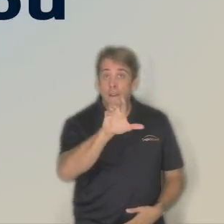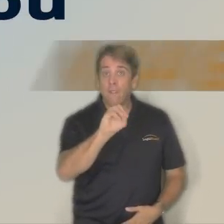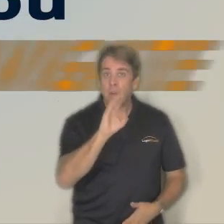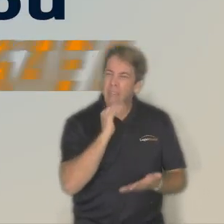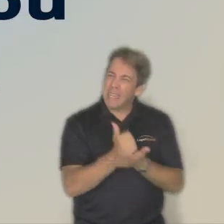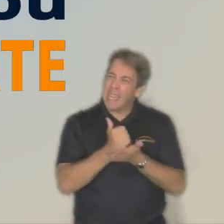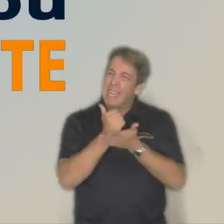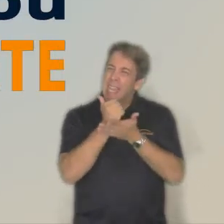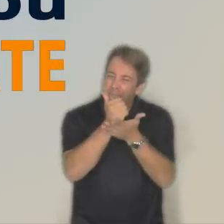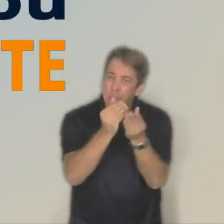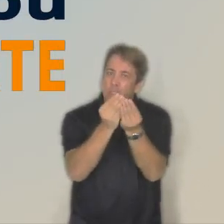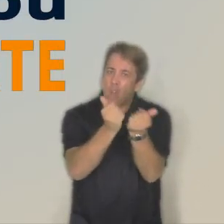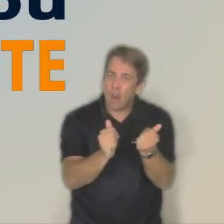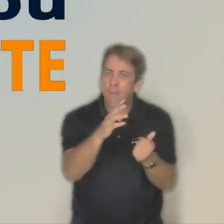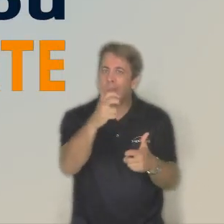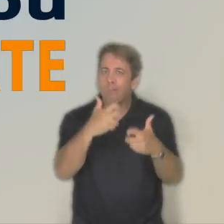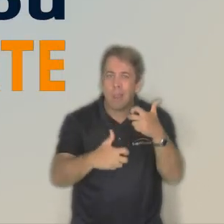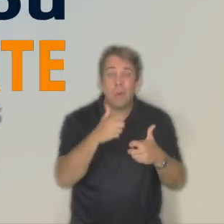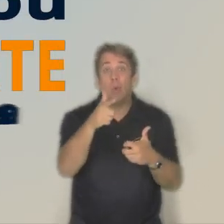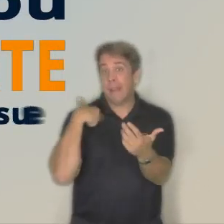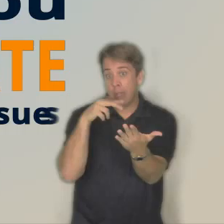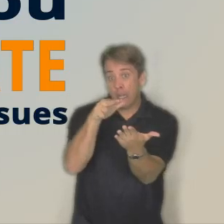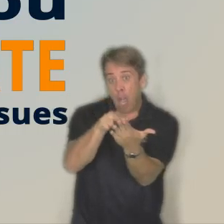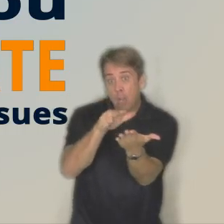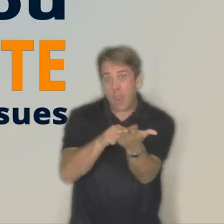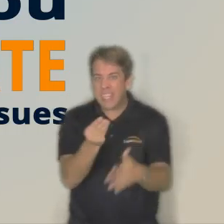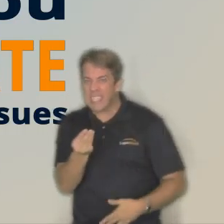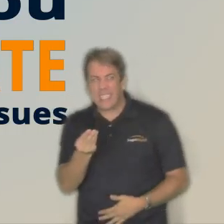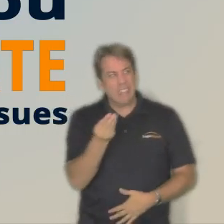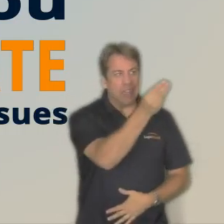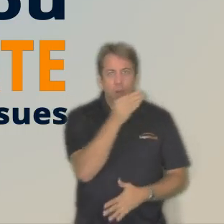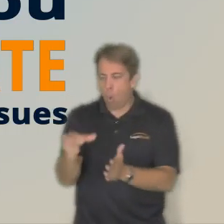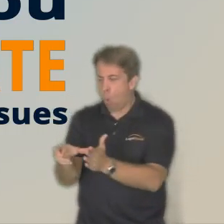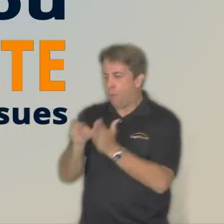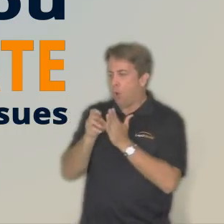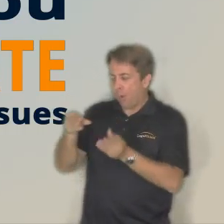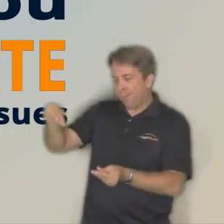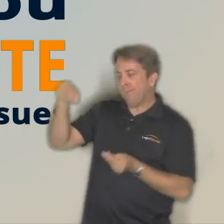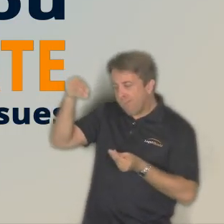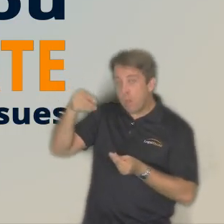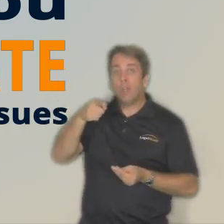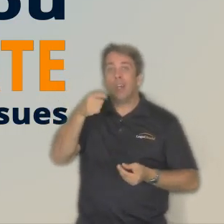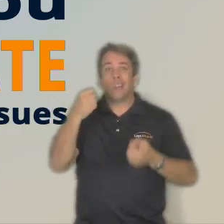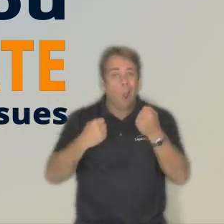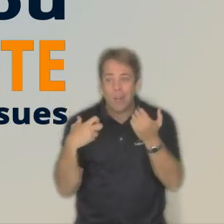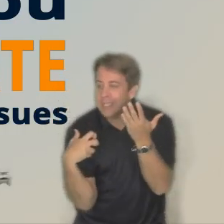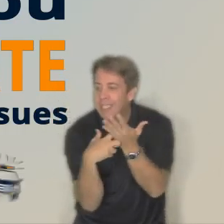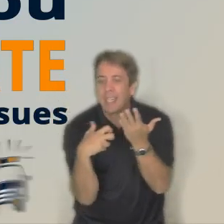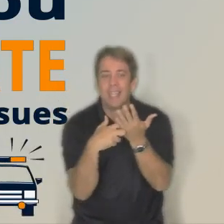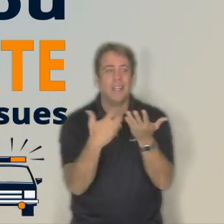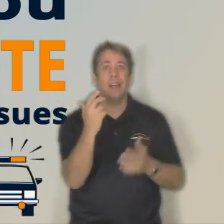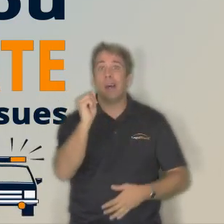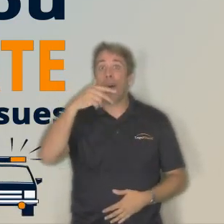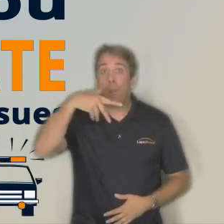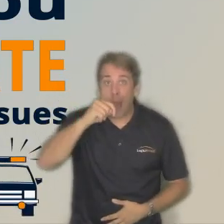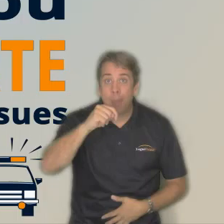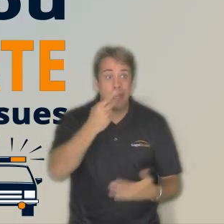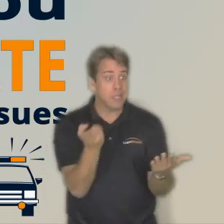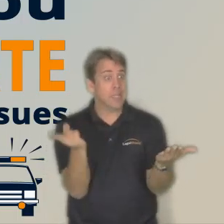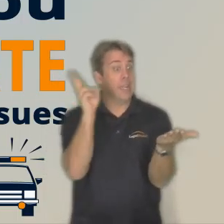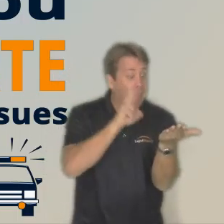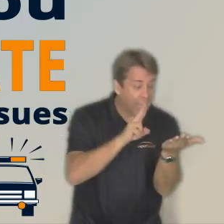help you navigate a variety of everyday issues, such as reviewing contracts for mortgages, car loans, traffic tickets,